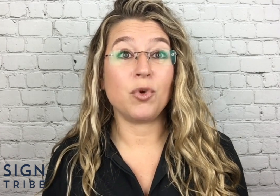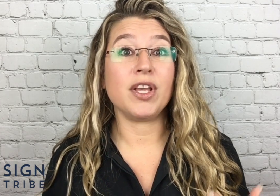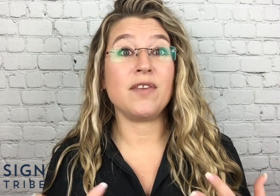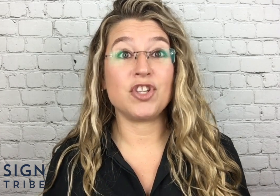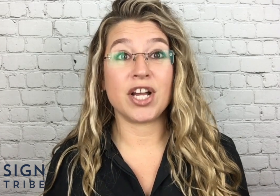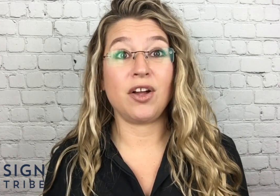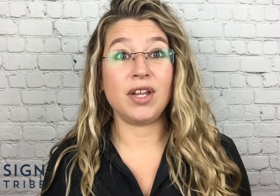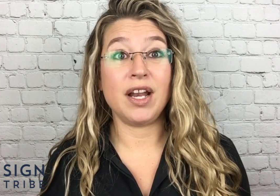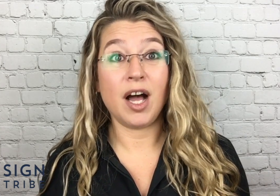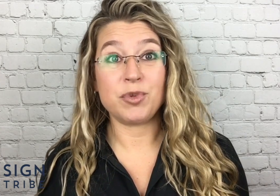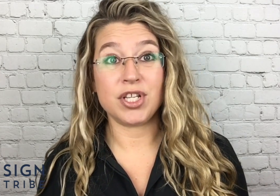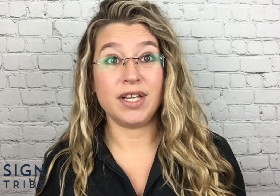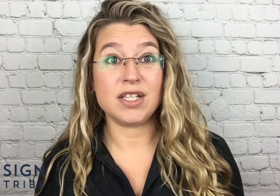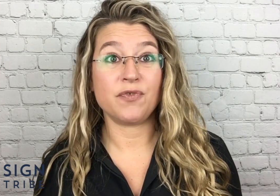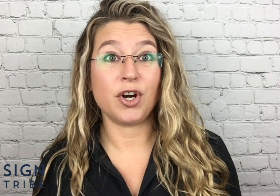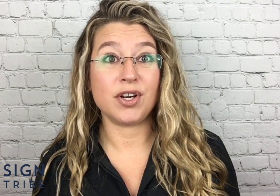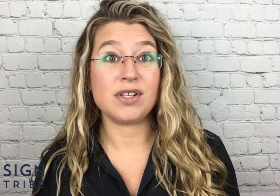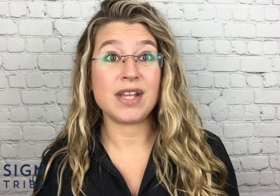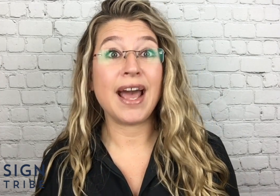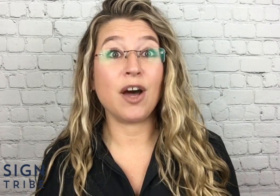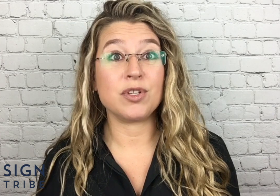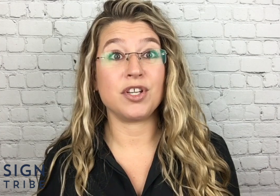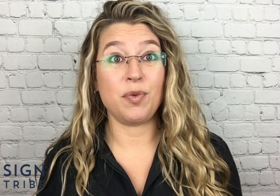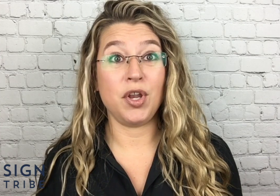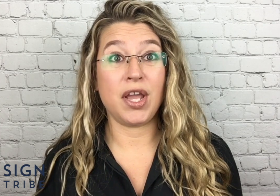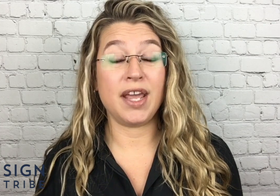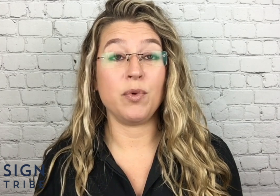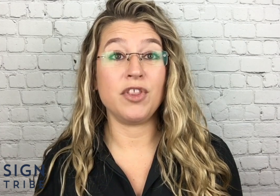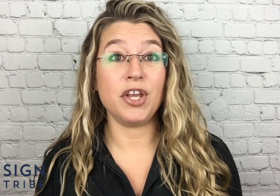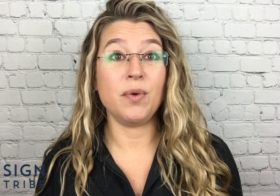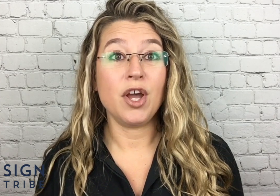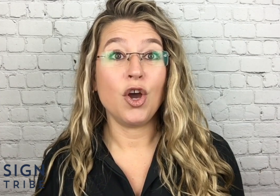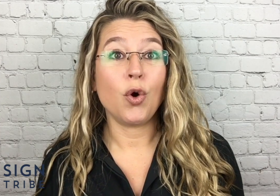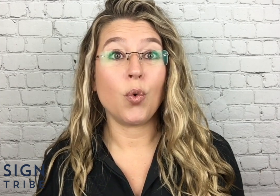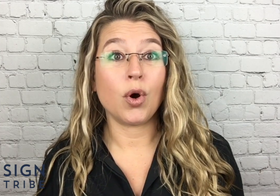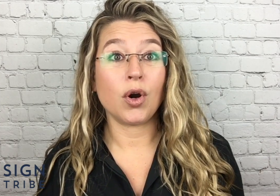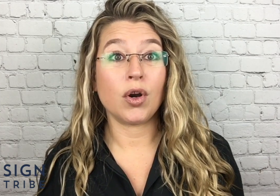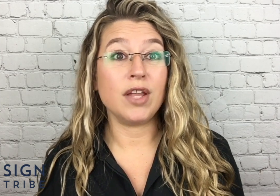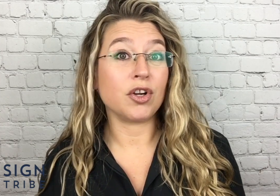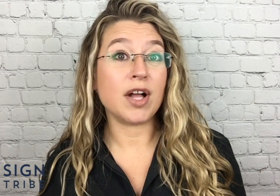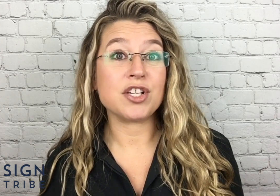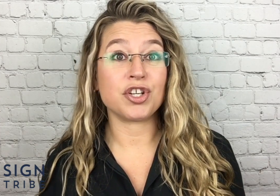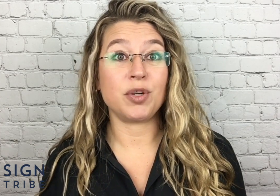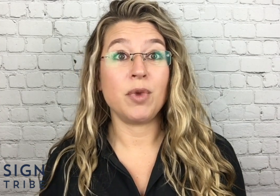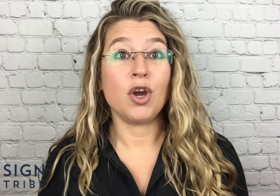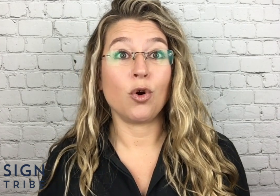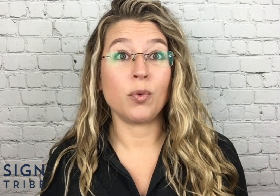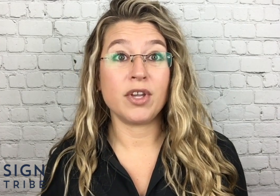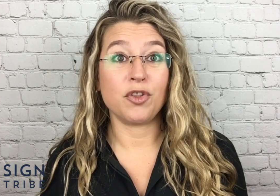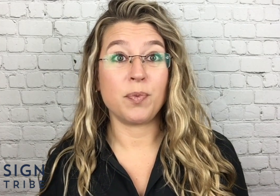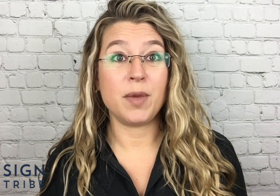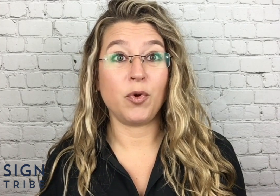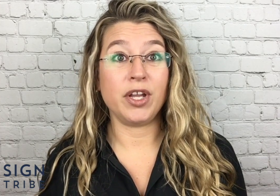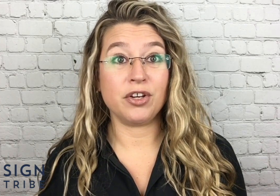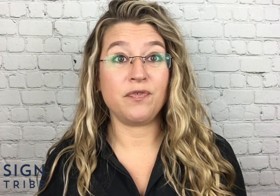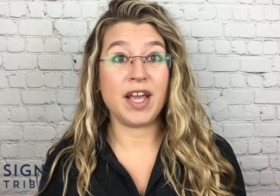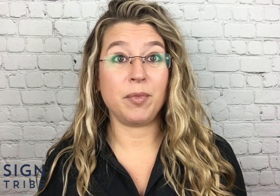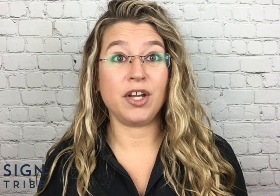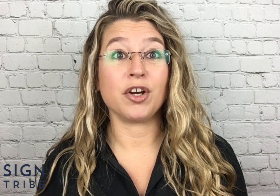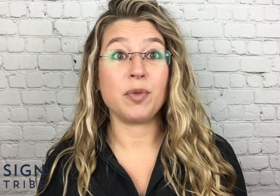give the child an option as far as how to communicate with you or in their classroom or with other people in your family or